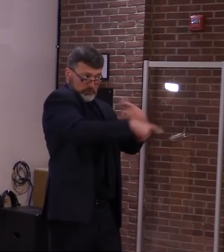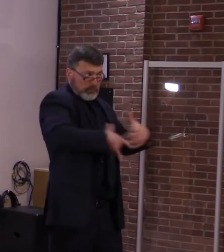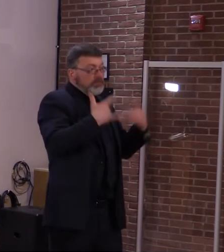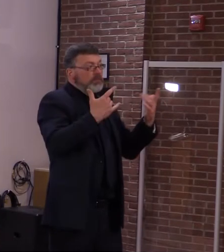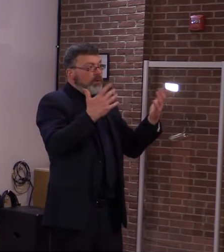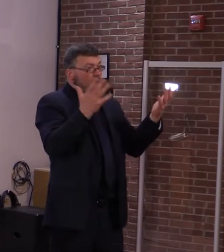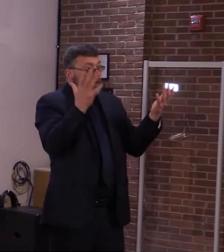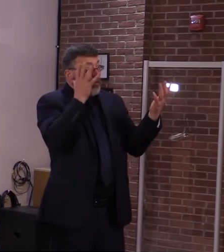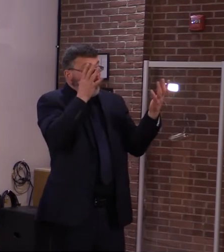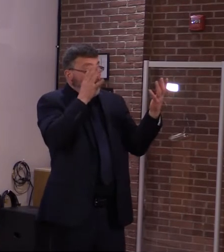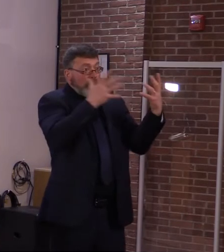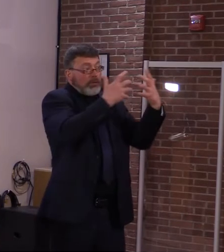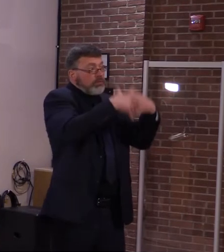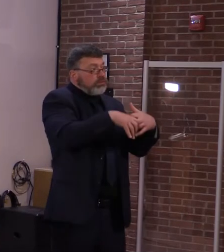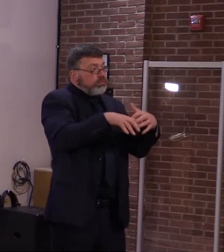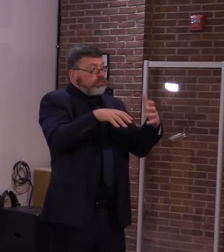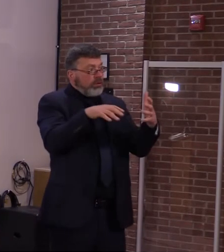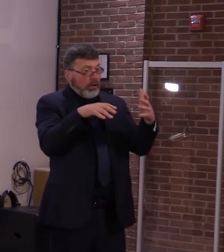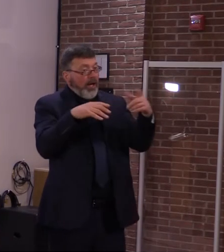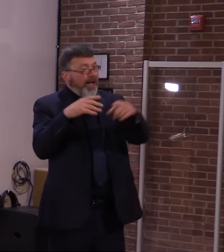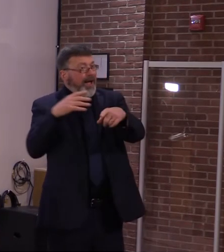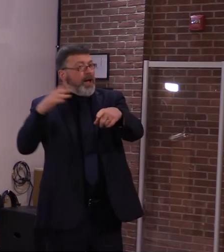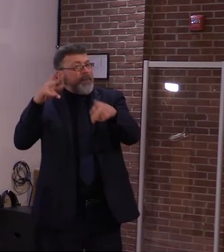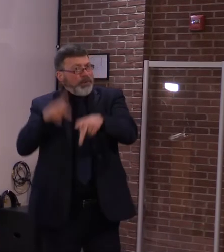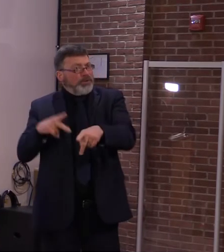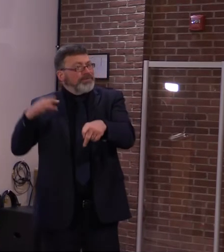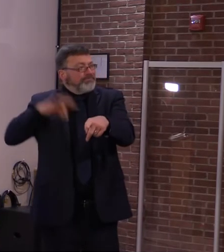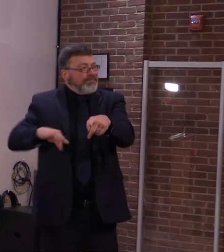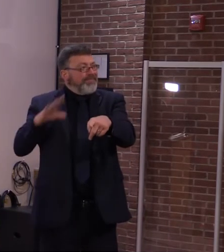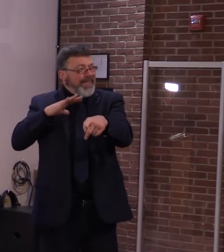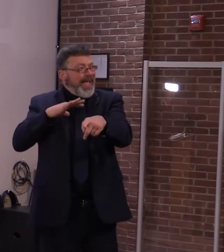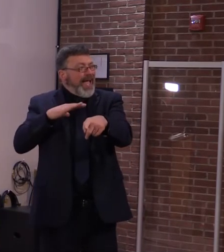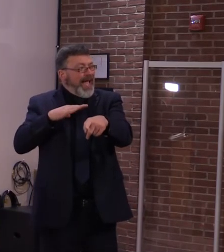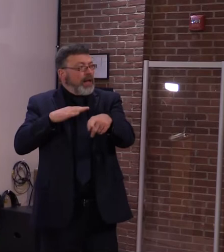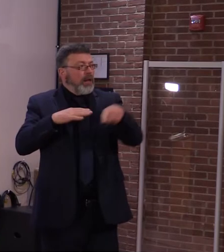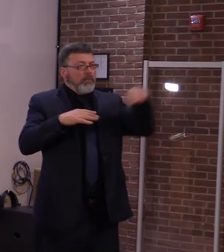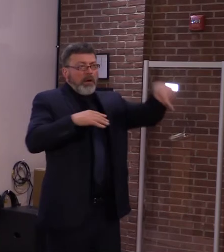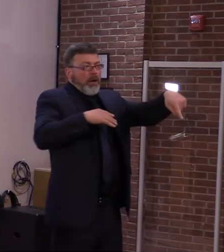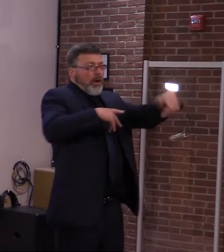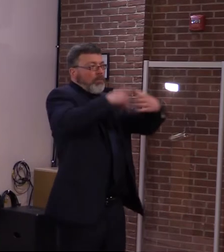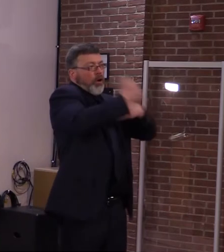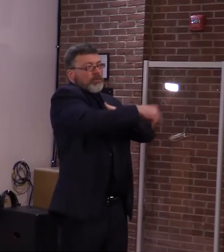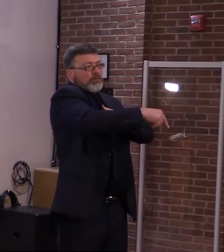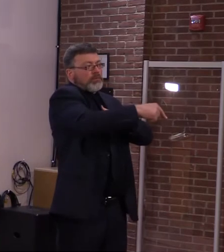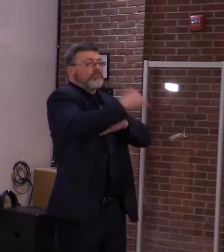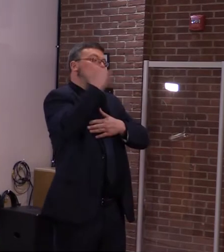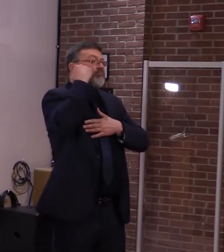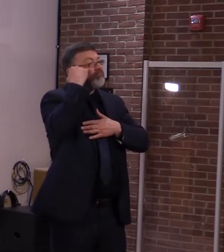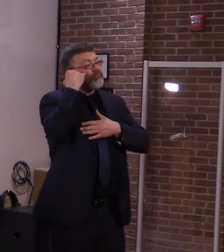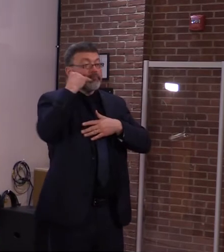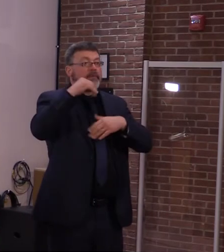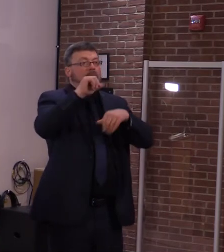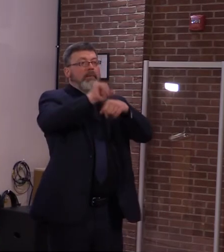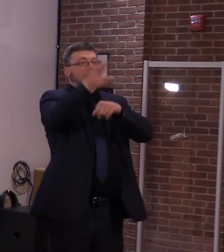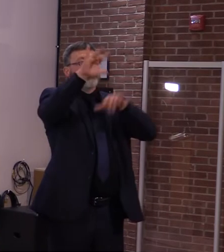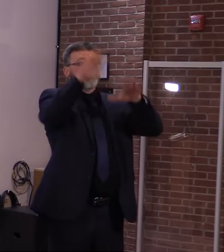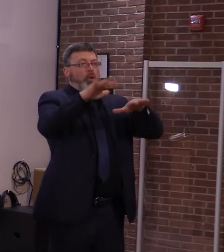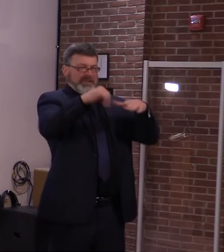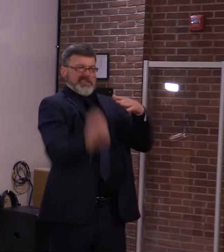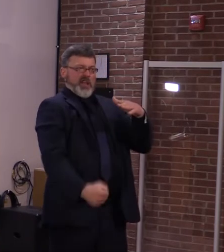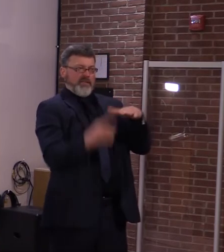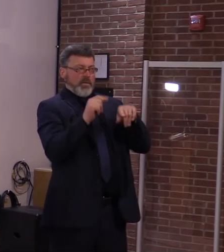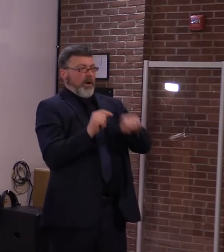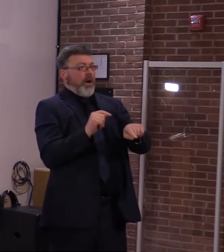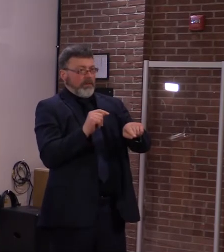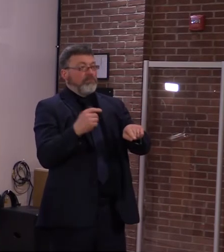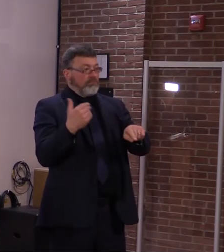impacted, which includes Mount Snow, Trapp Family Lodge, and a couple of different projects at Jay Peak Resort. So